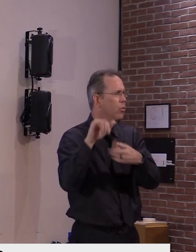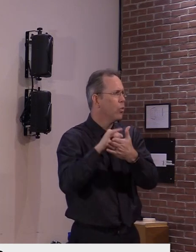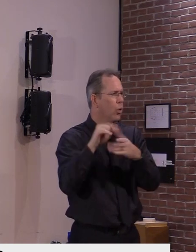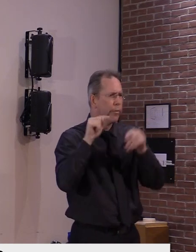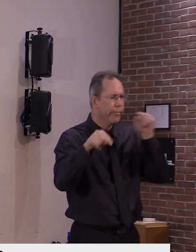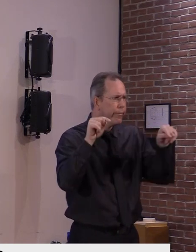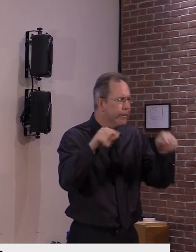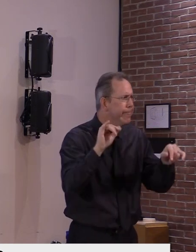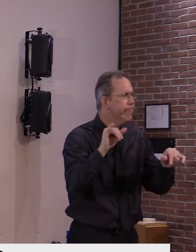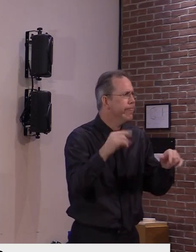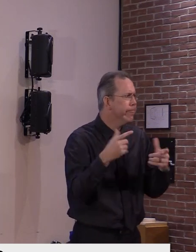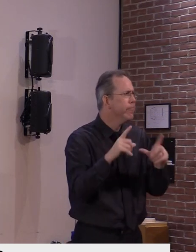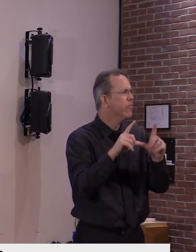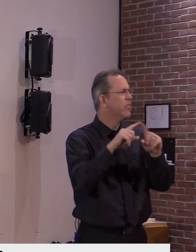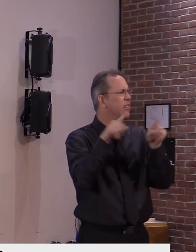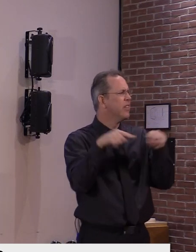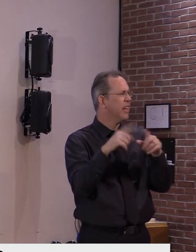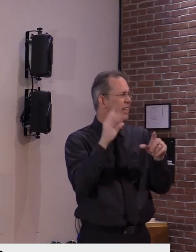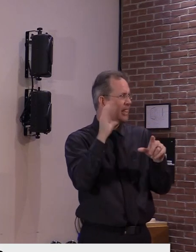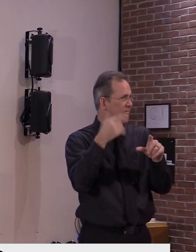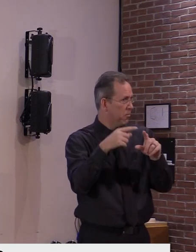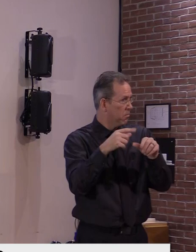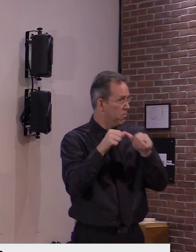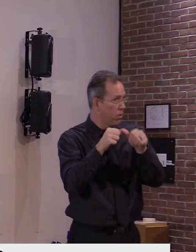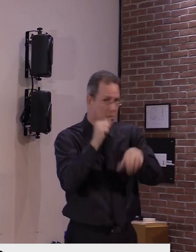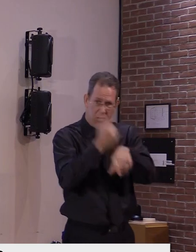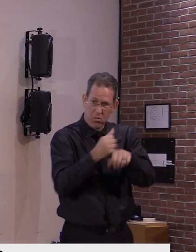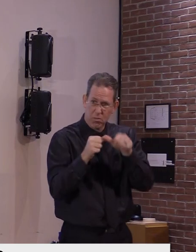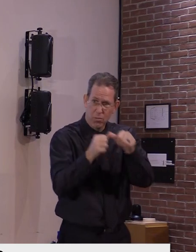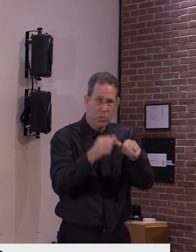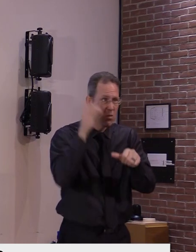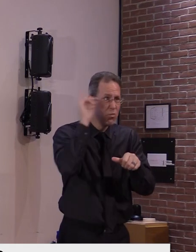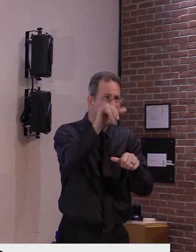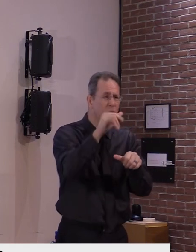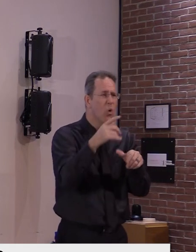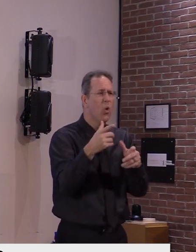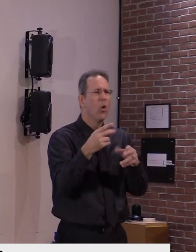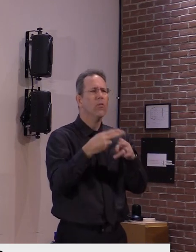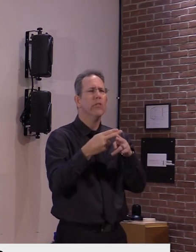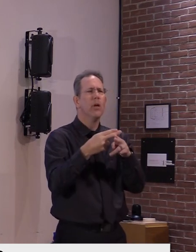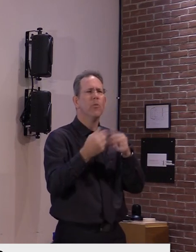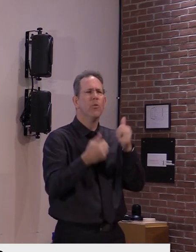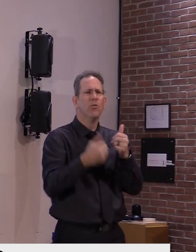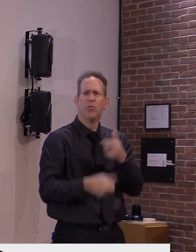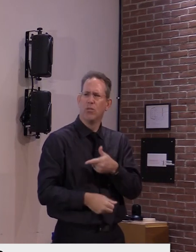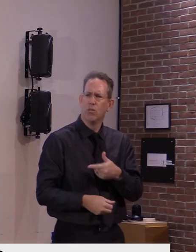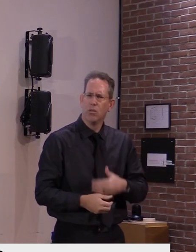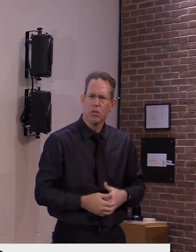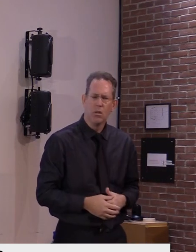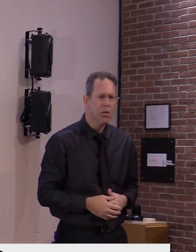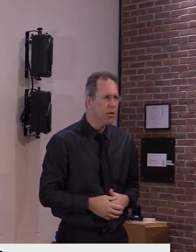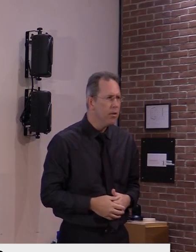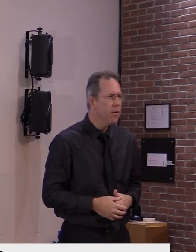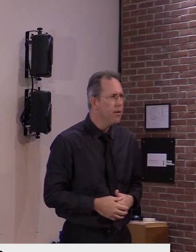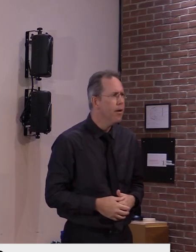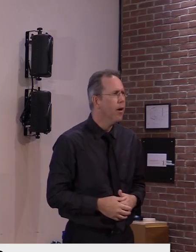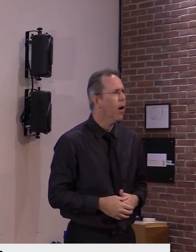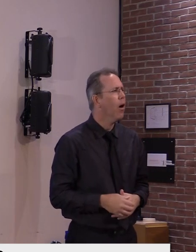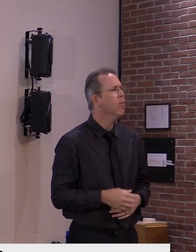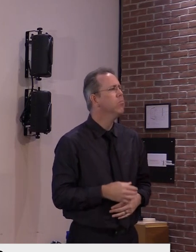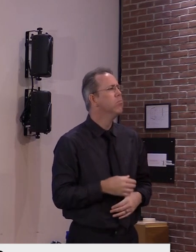yeah, don't take the metal signs as some sort of sign, so to speak, for the